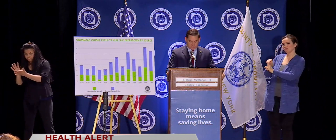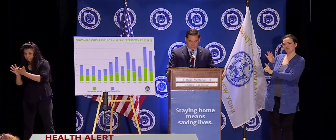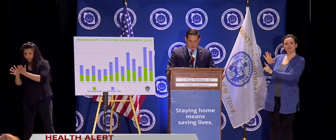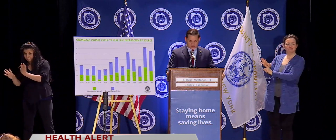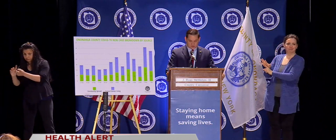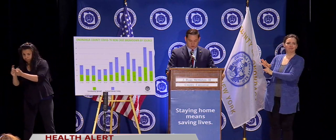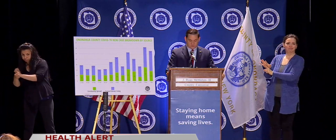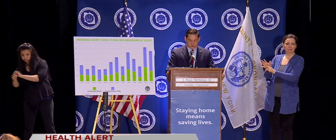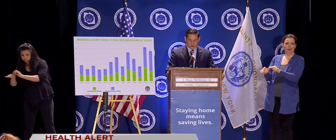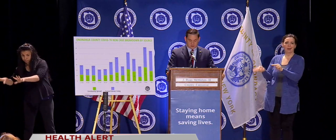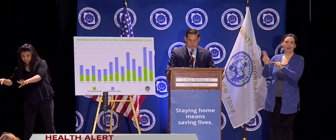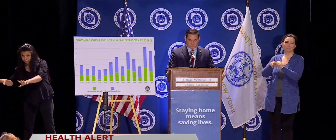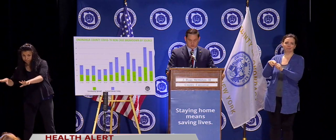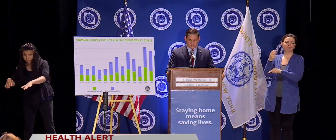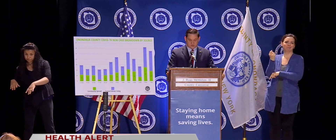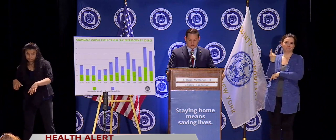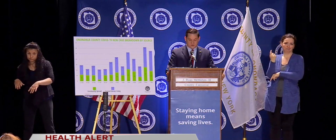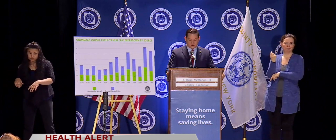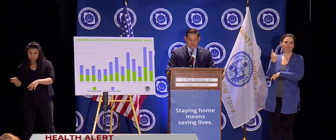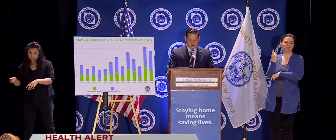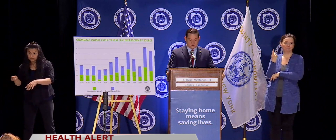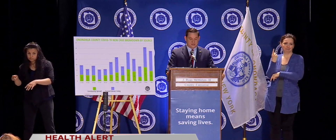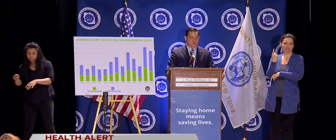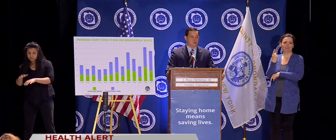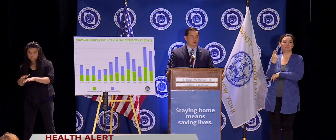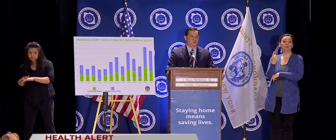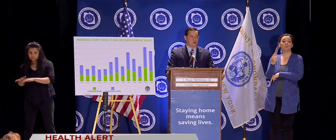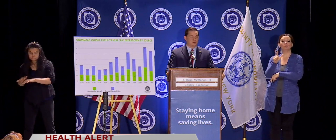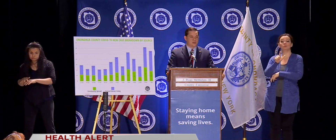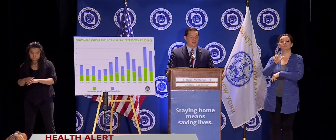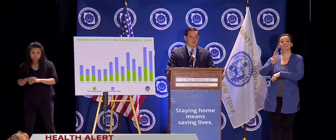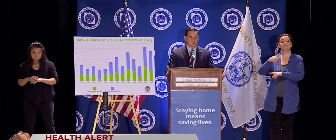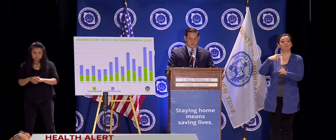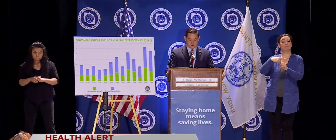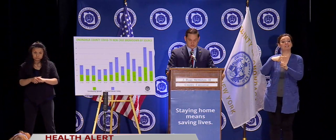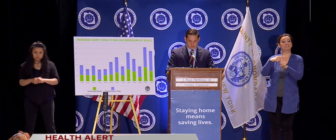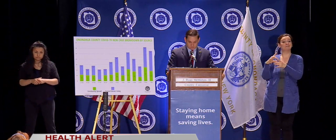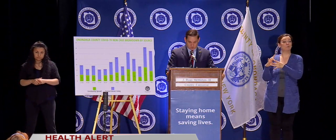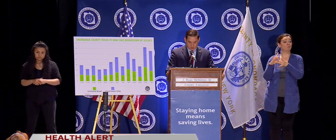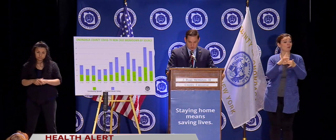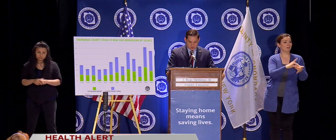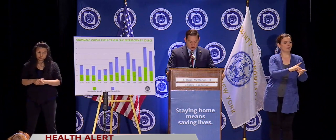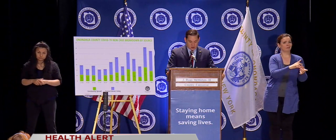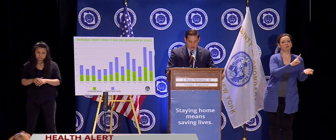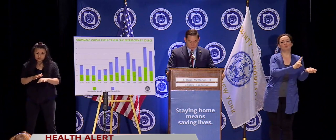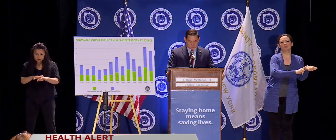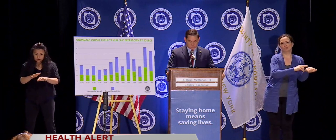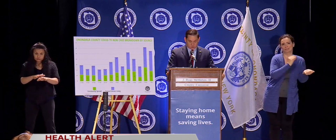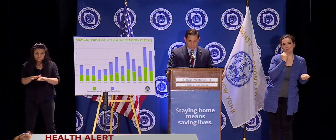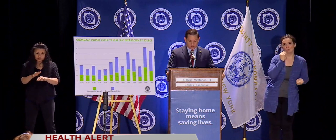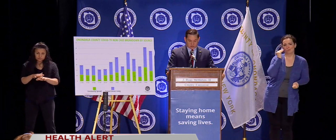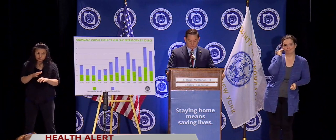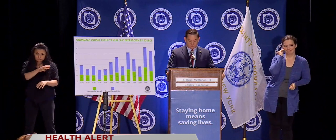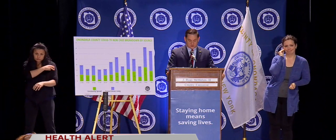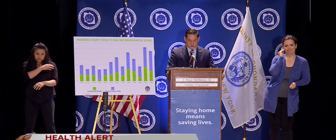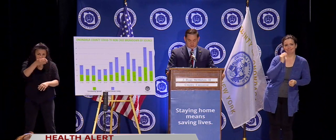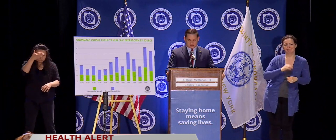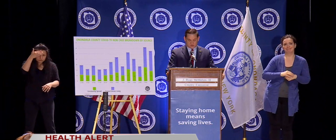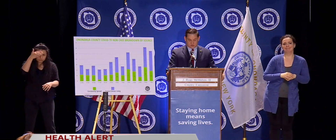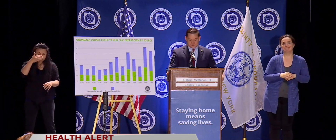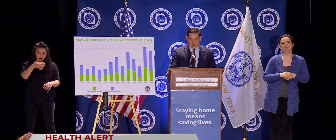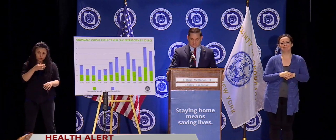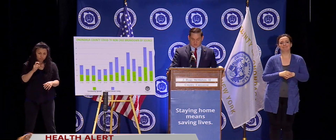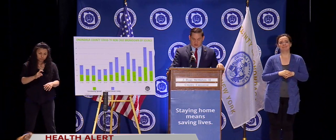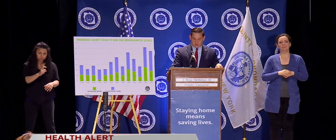26 of our new cases are affiliated with senior living facilities, essentially nursing homes out of that 26. So when we look at our